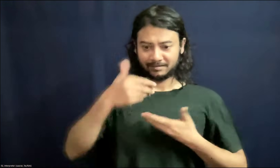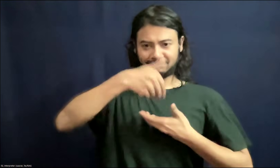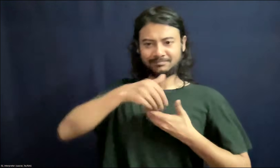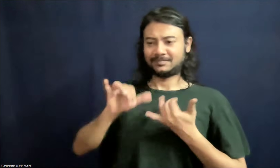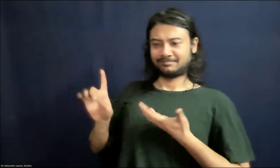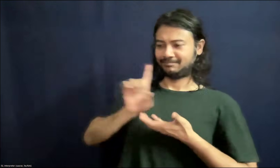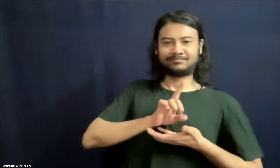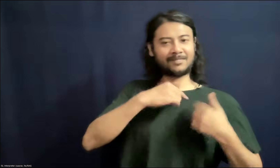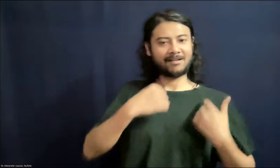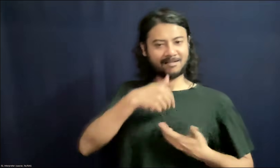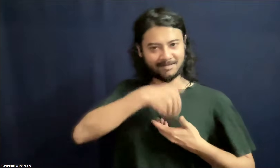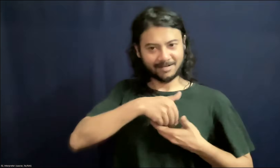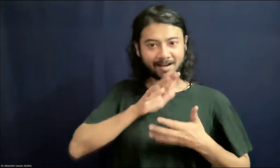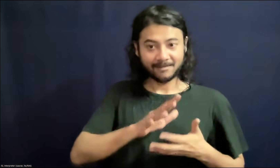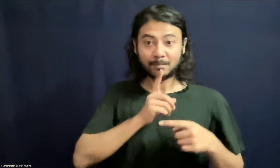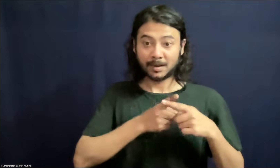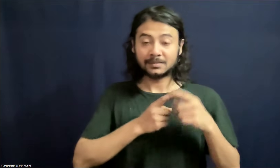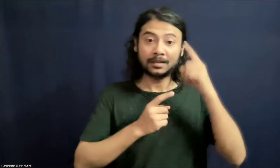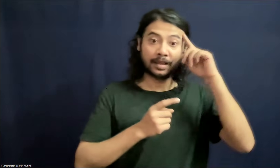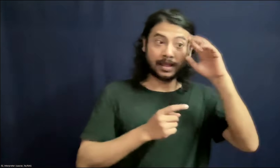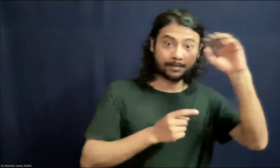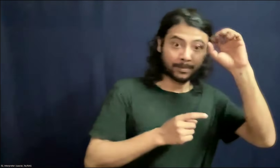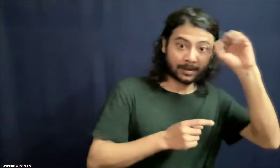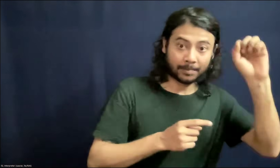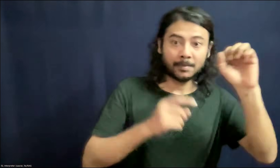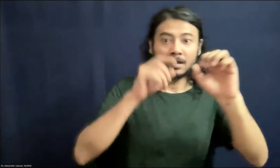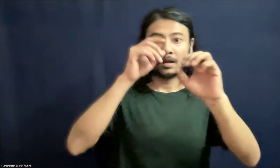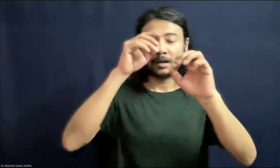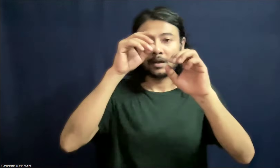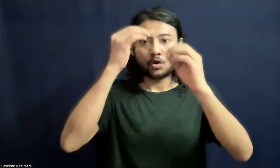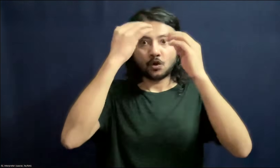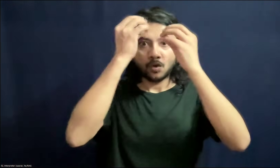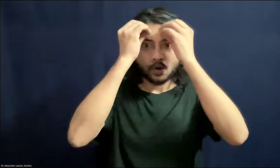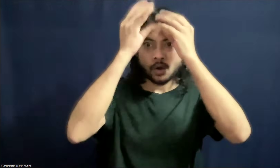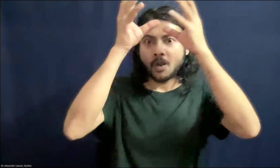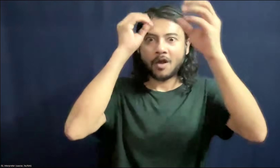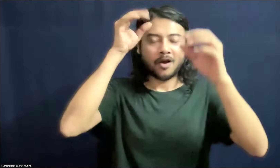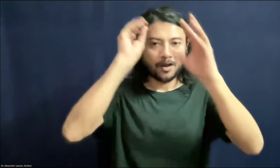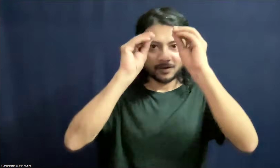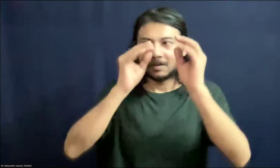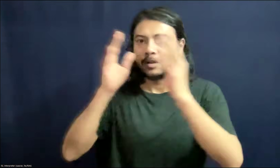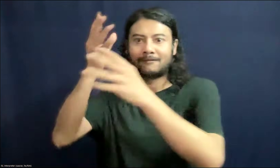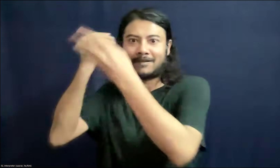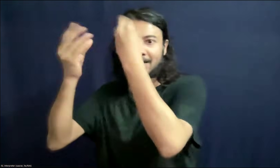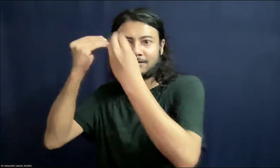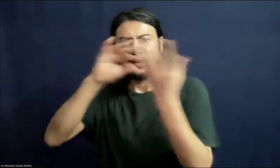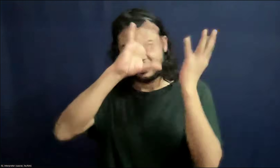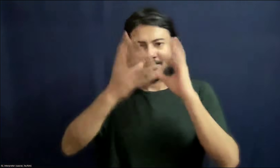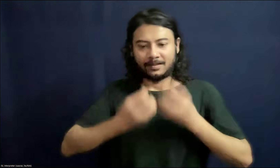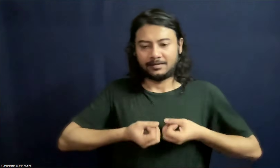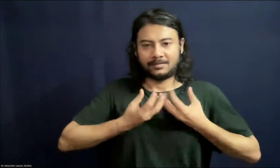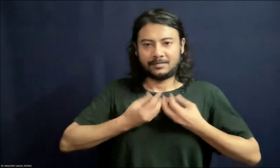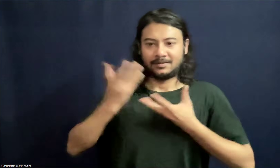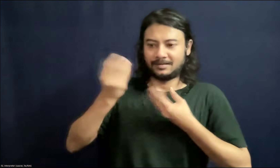Remembrance, forgetfulness, and knowledge. So that is his compassion. That is his unlimited care.